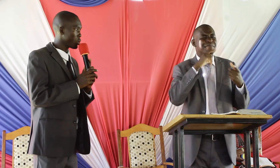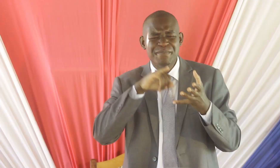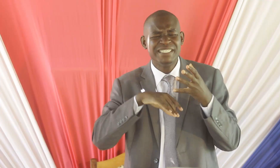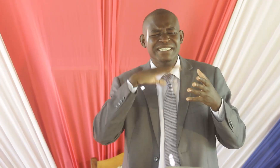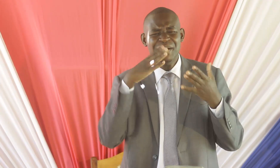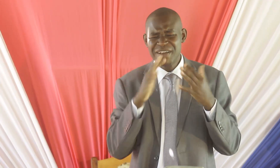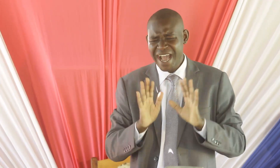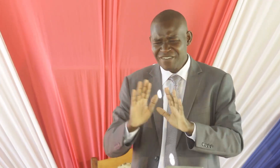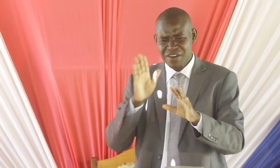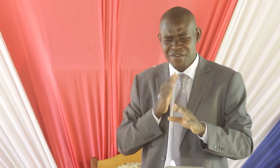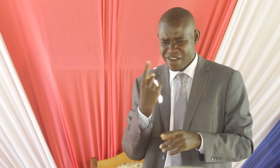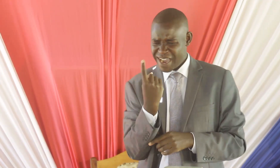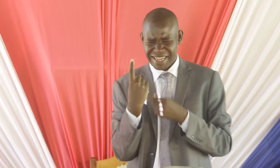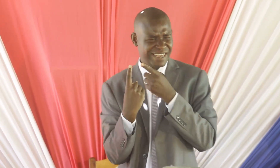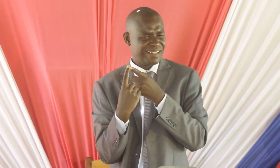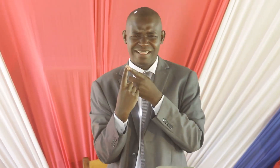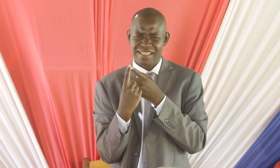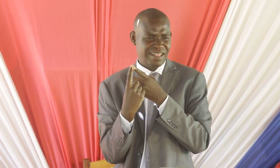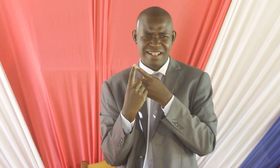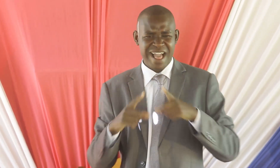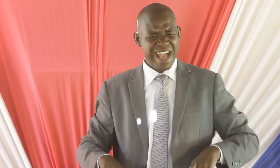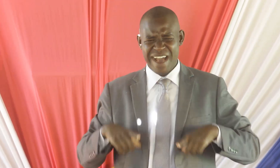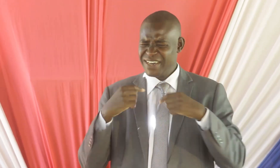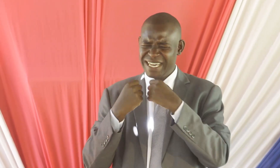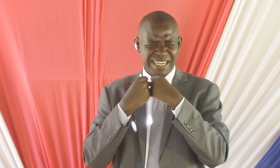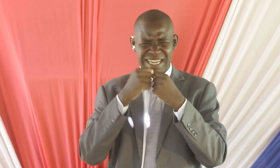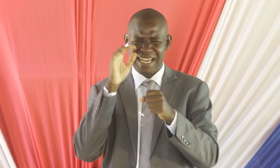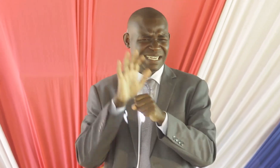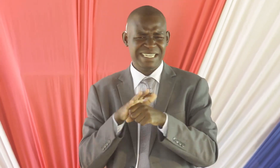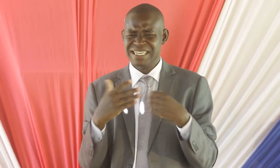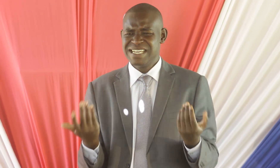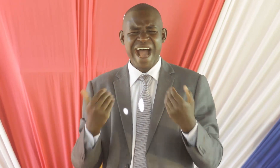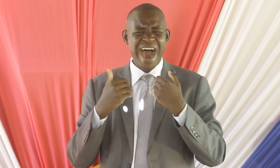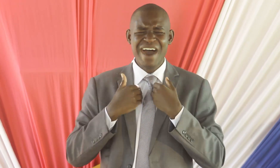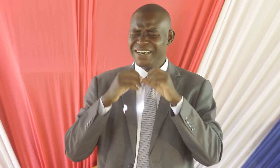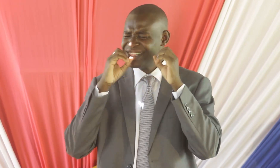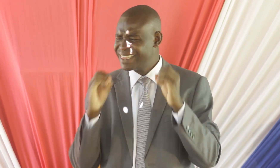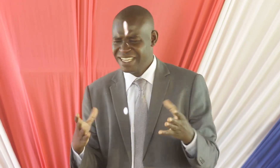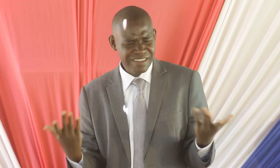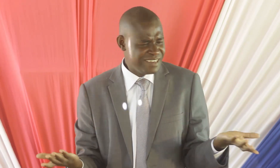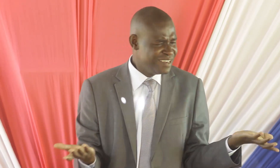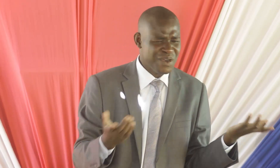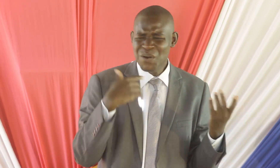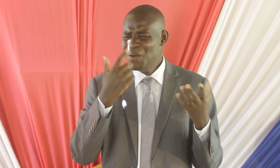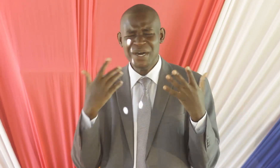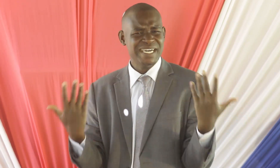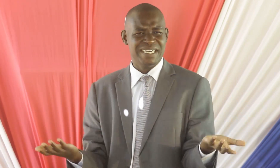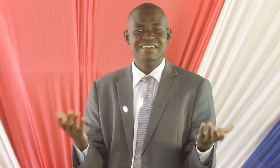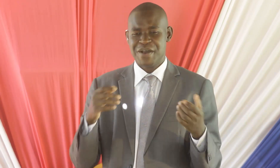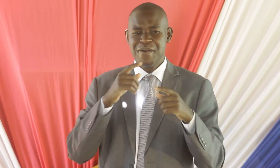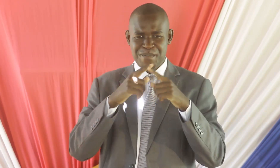you, plus everything, go inside the house. Don't worry. It has been a challenging life,